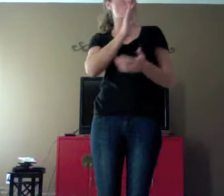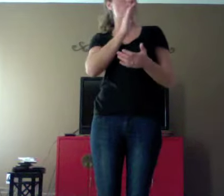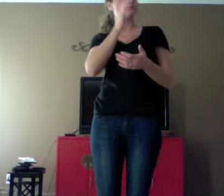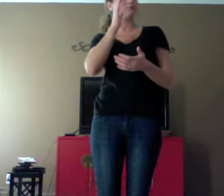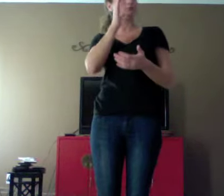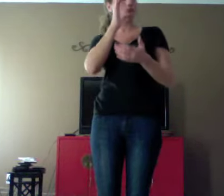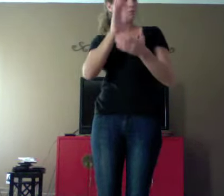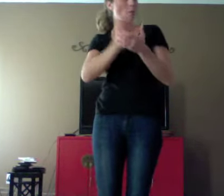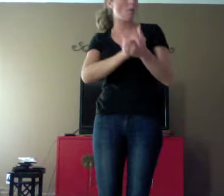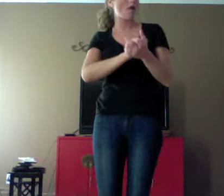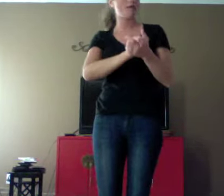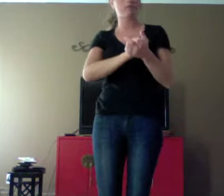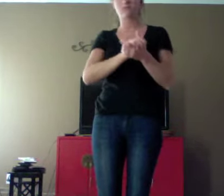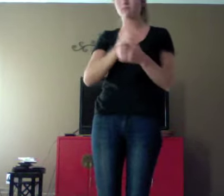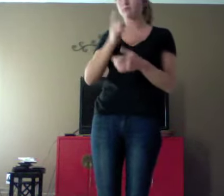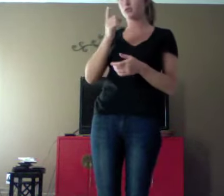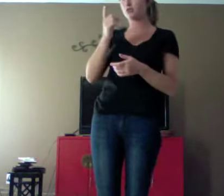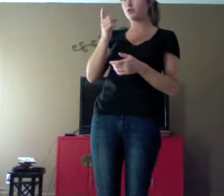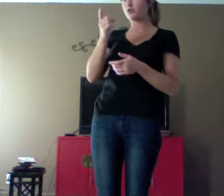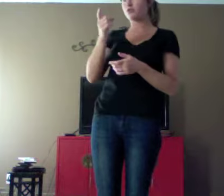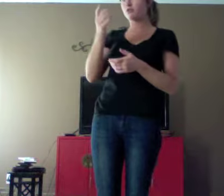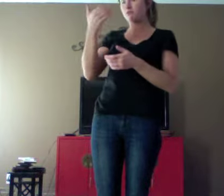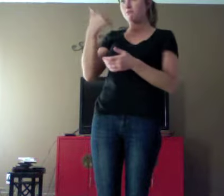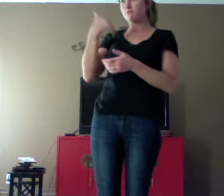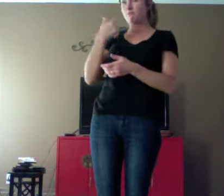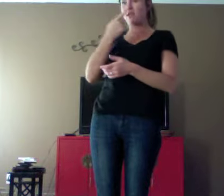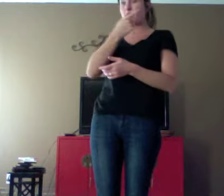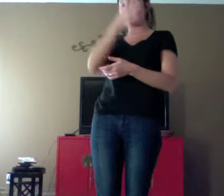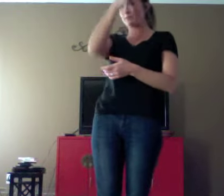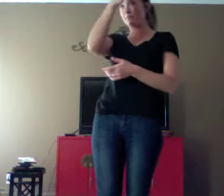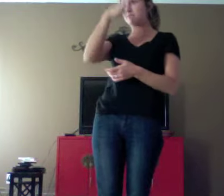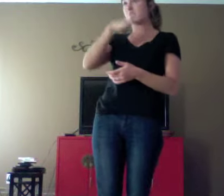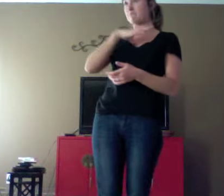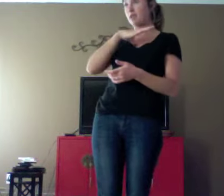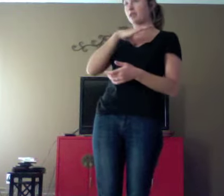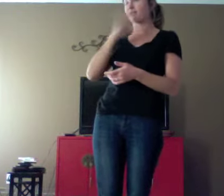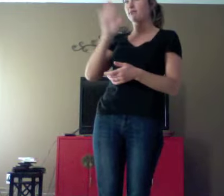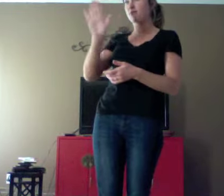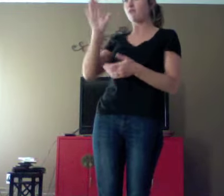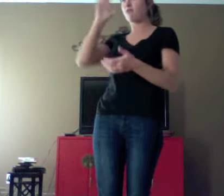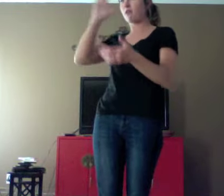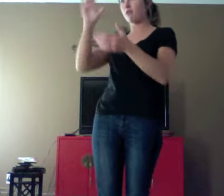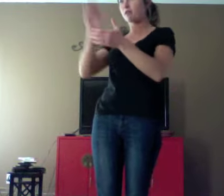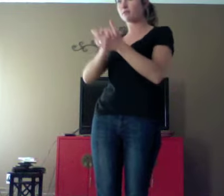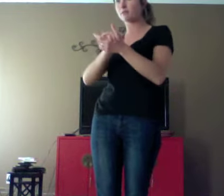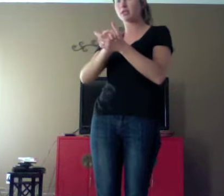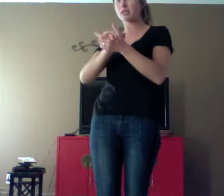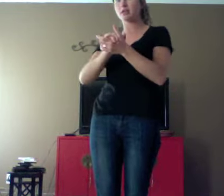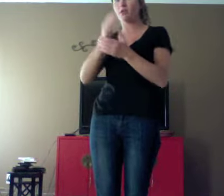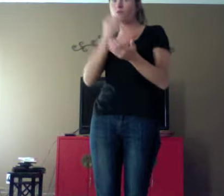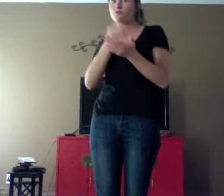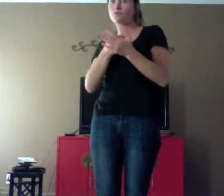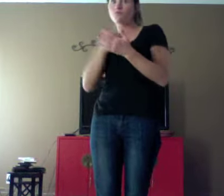be your lawfully wedded husband? For richer, for poorer, in sickness and in health, for better,